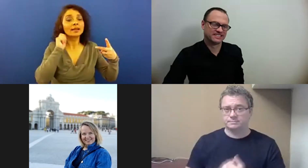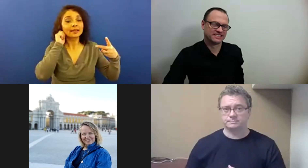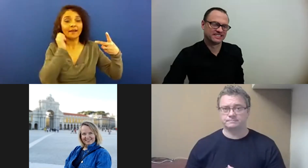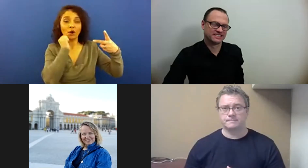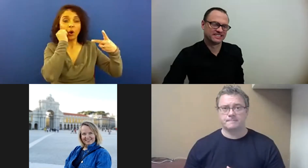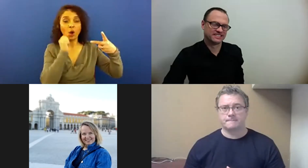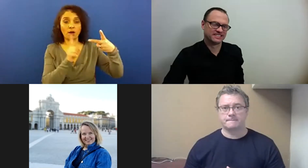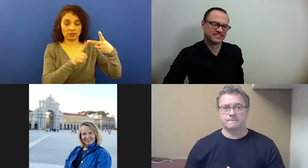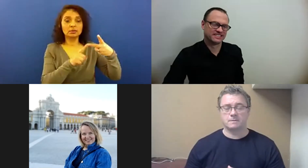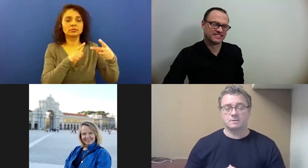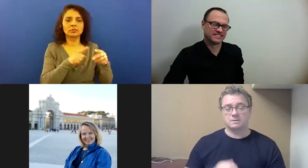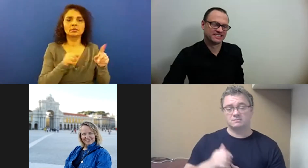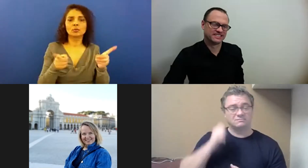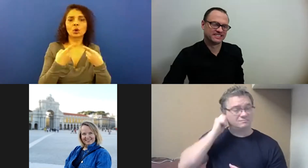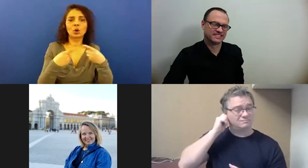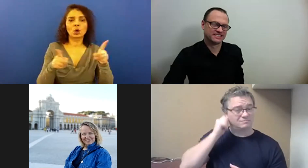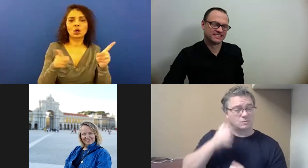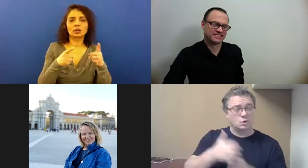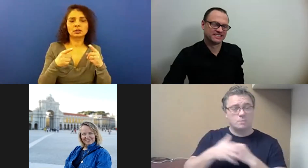Roma woman